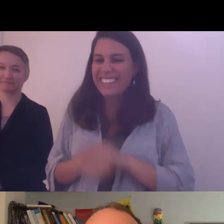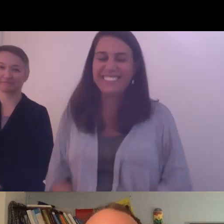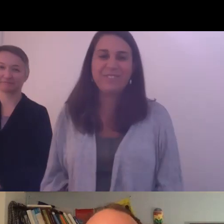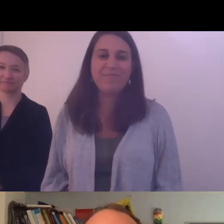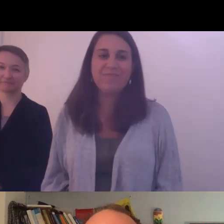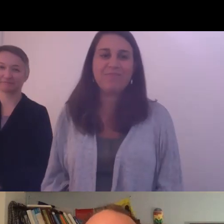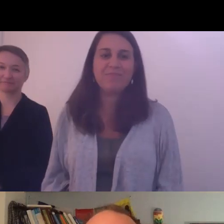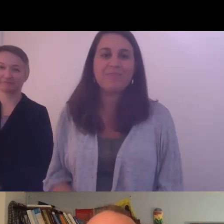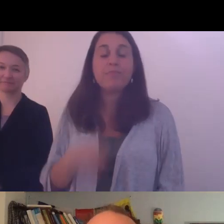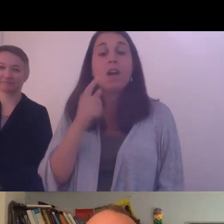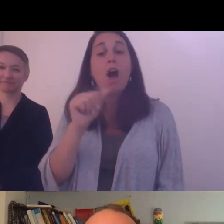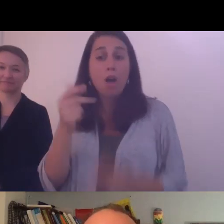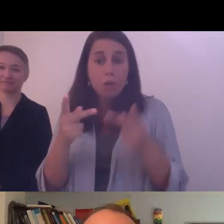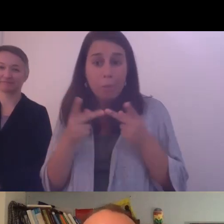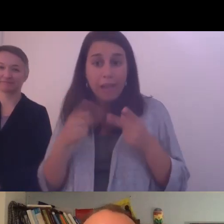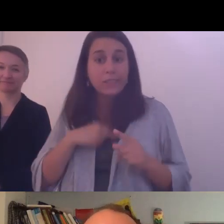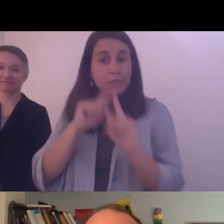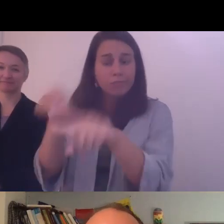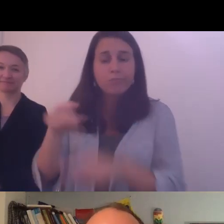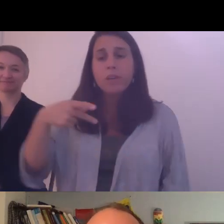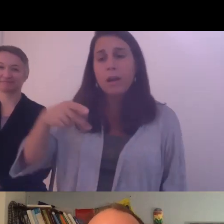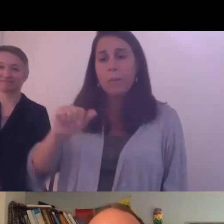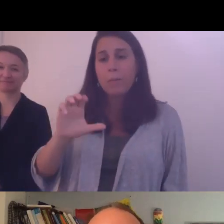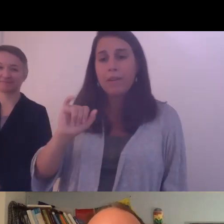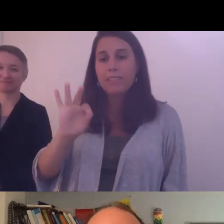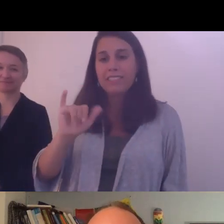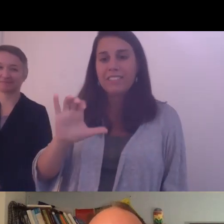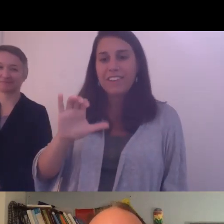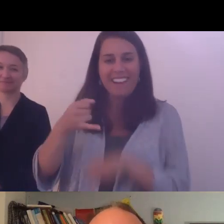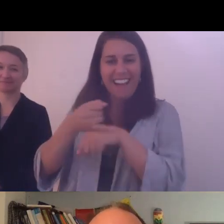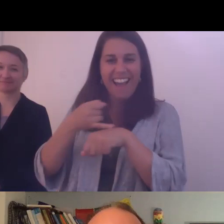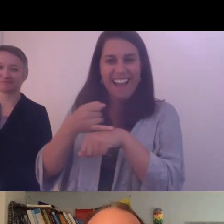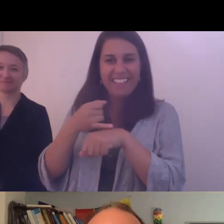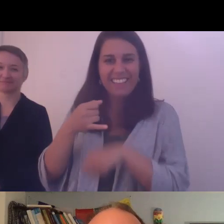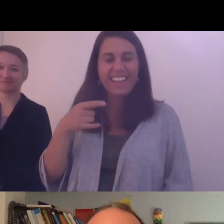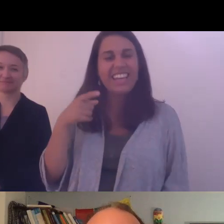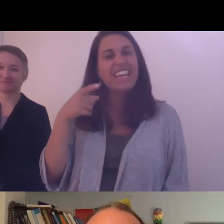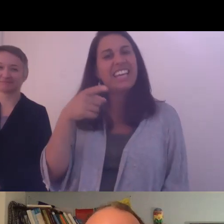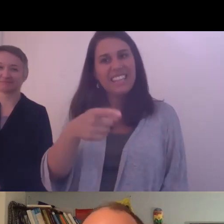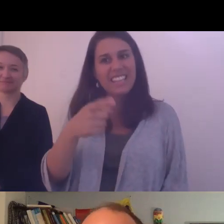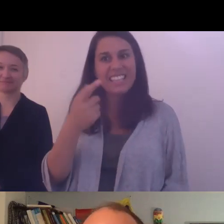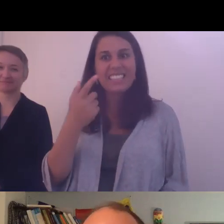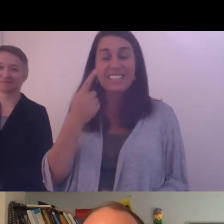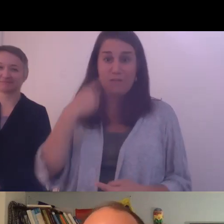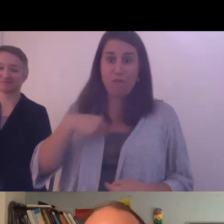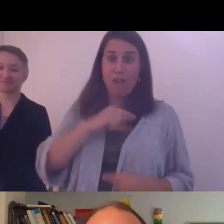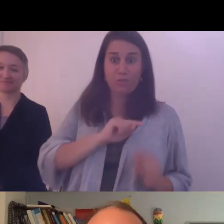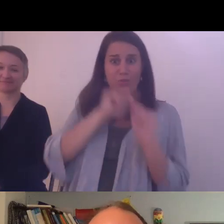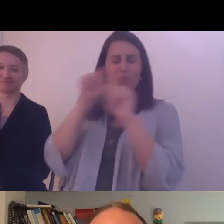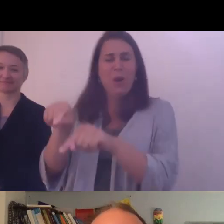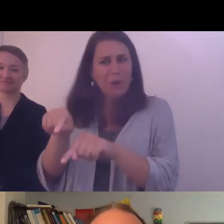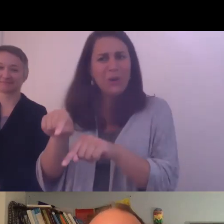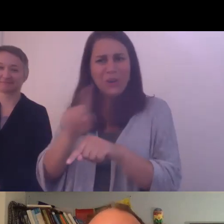worked is in the Pacific Islands, and this is a very unusual part of the world for people from this part of the world to work